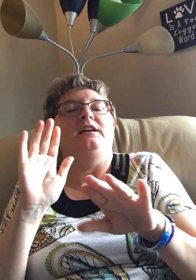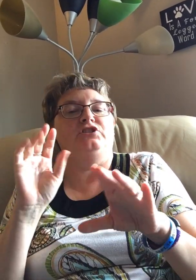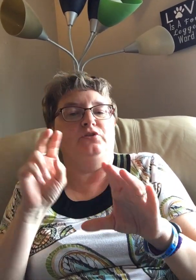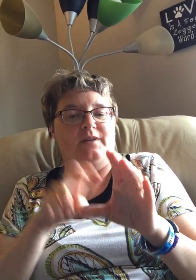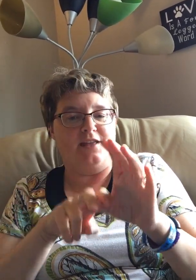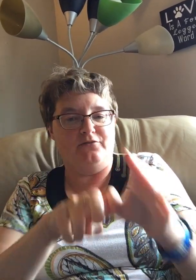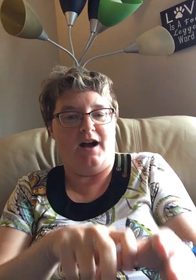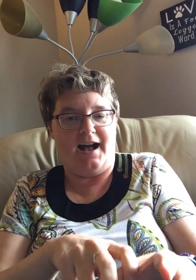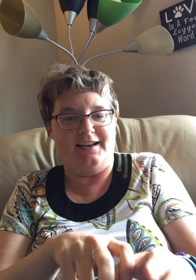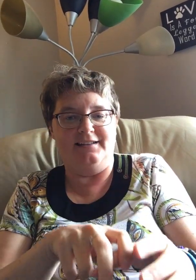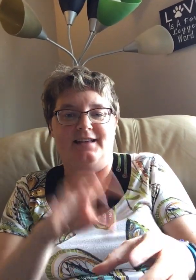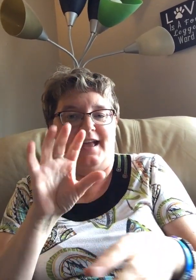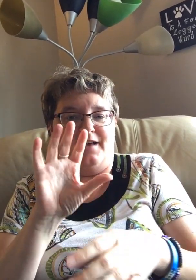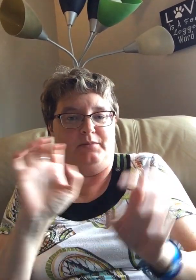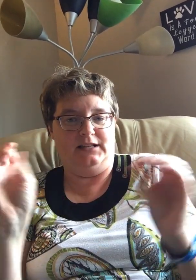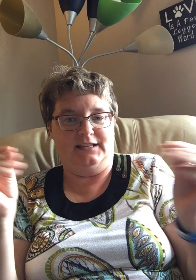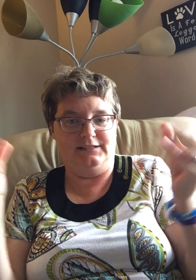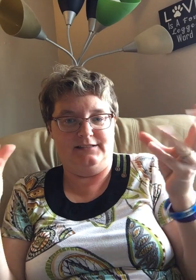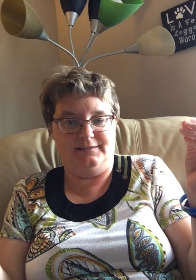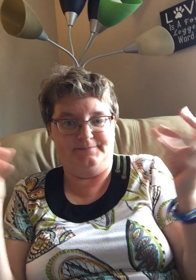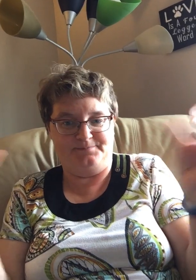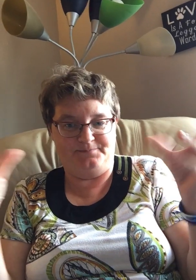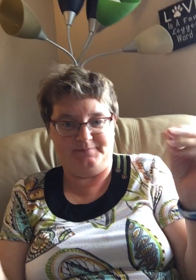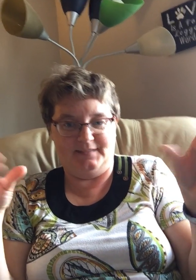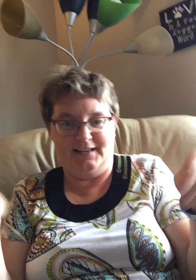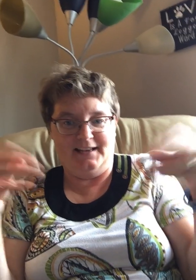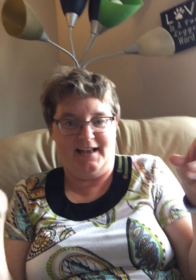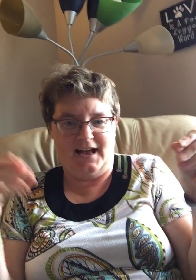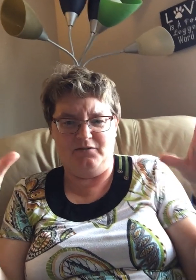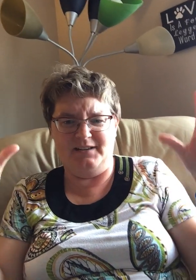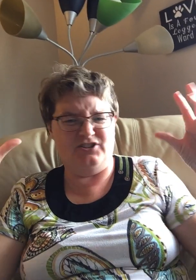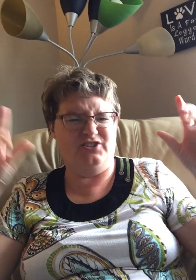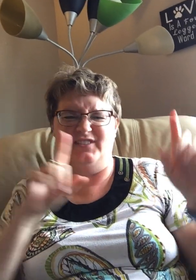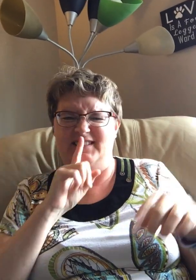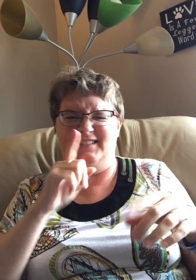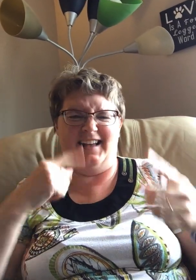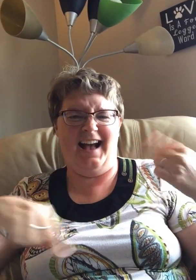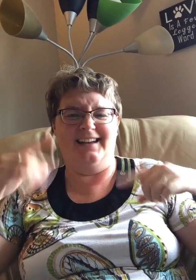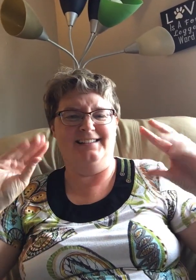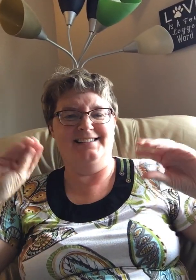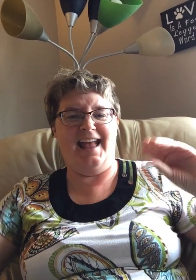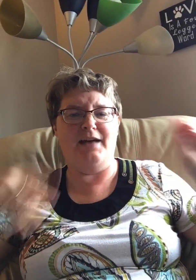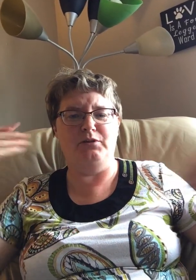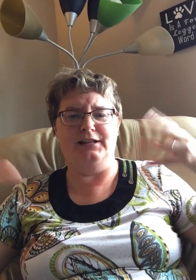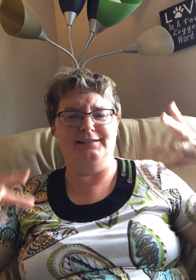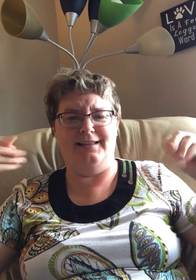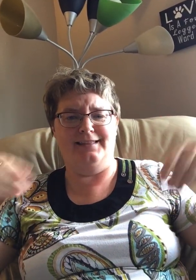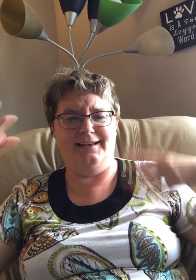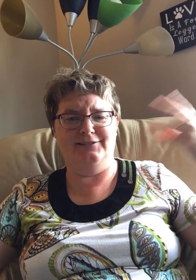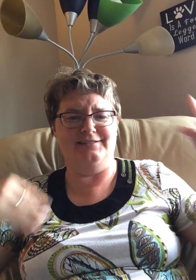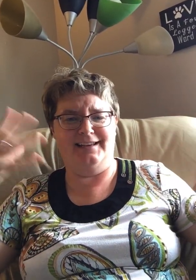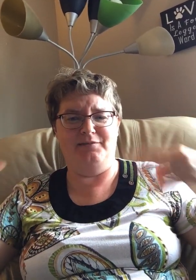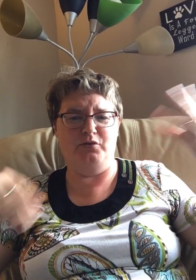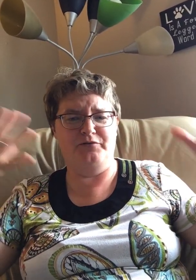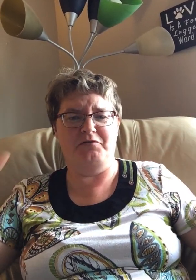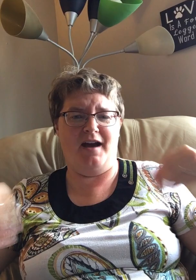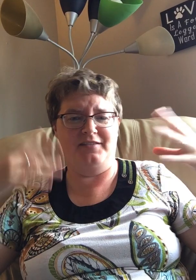she went on the ride in the ambulance. I'm not sure of the sign. Let's see, ambulance, I think. Just like it moves around, the